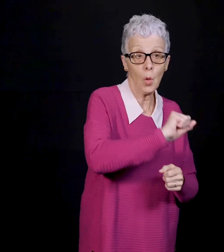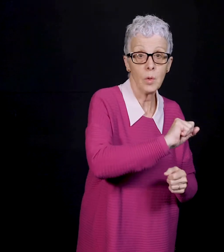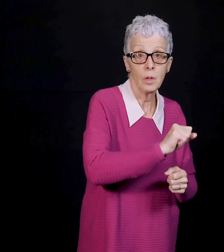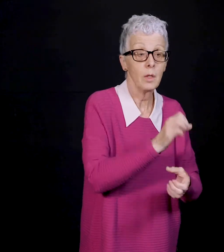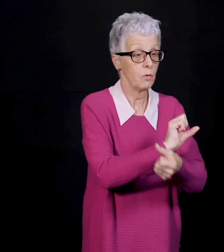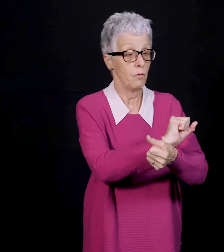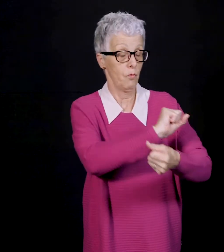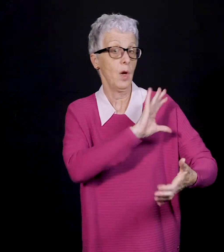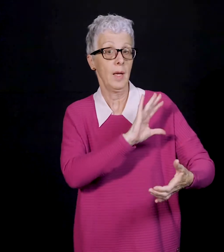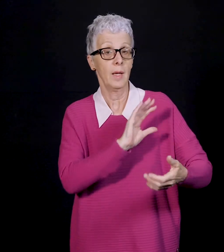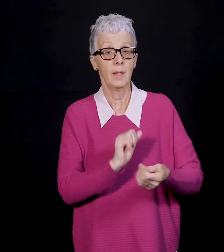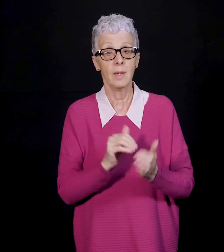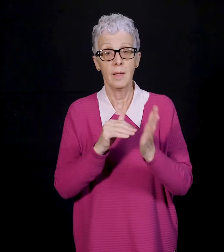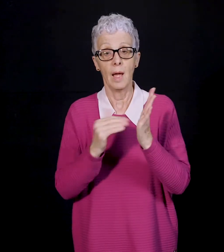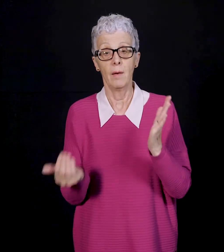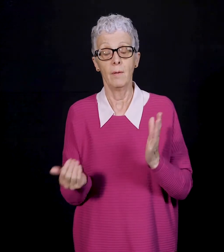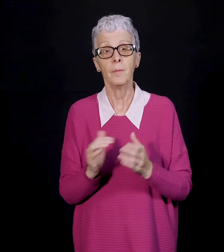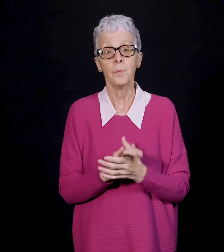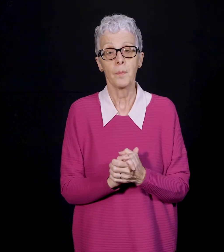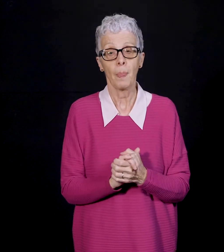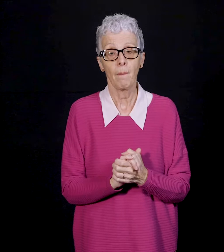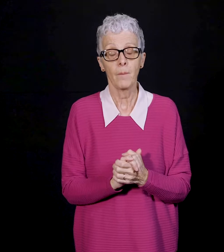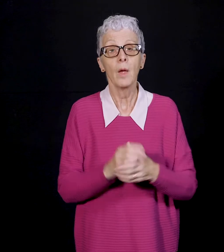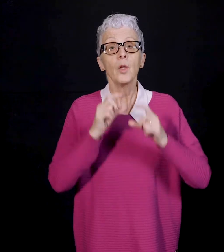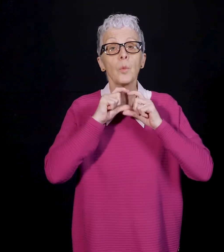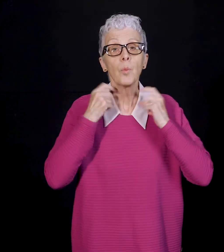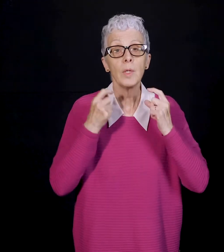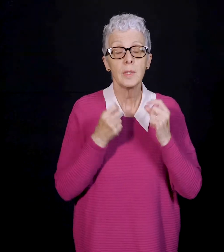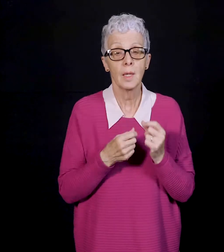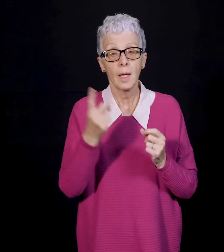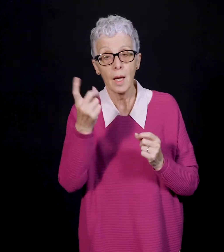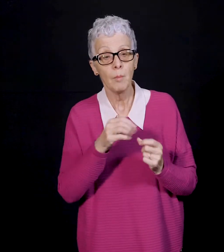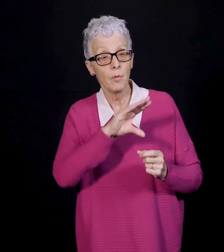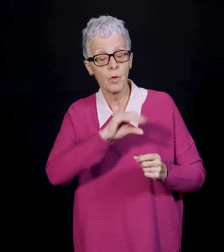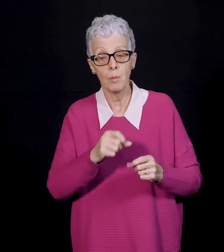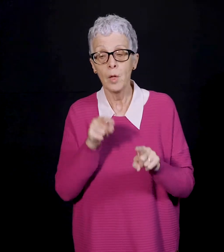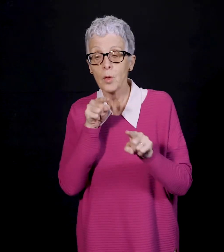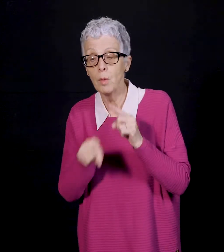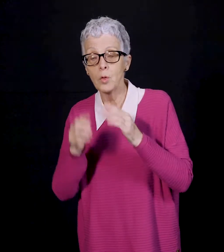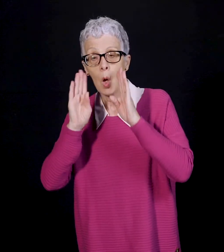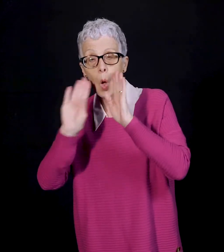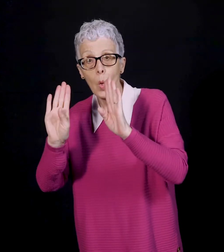again, the priest would then go back out of the most holy place. He would now